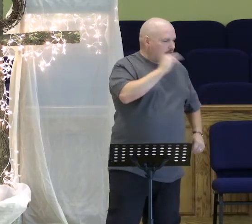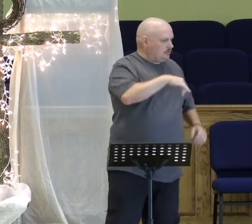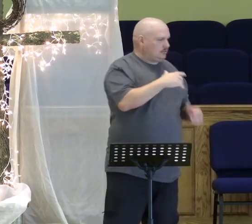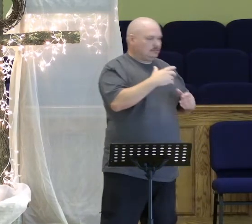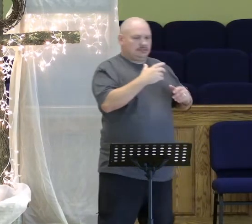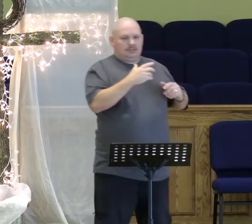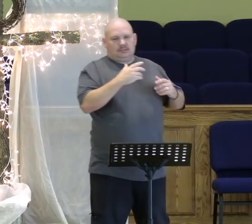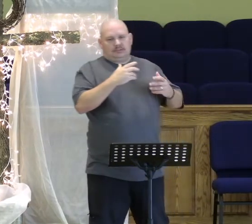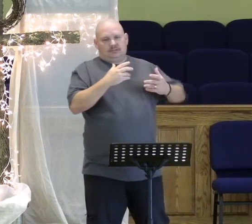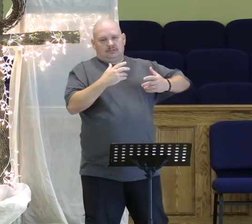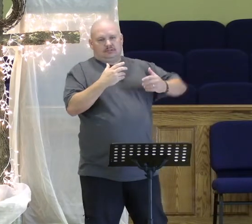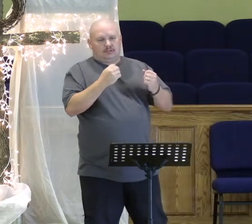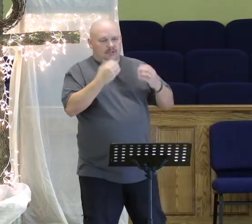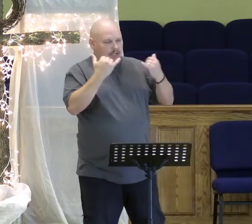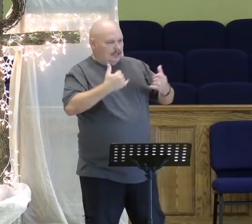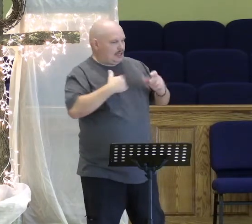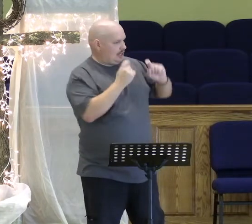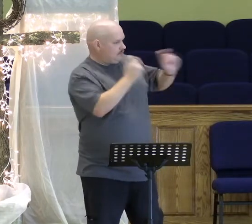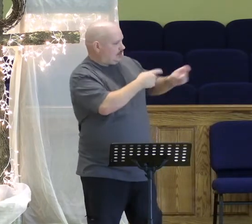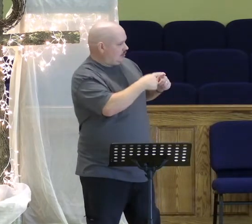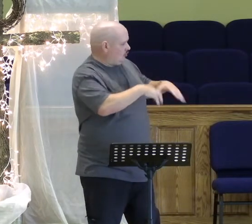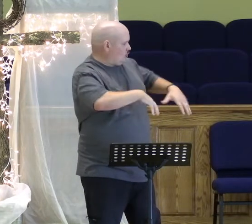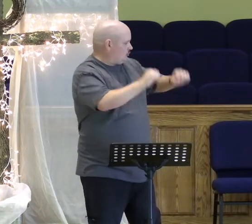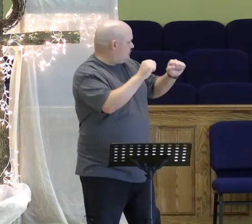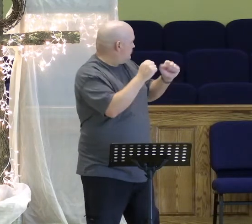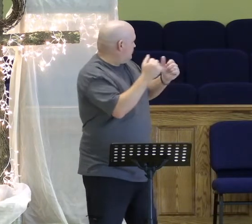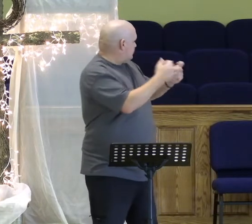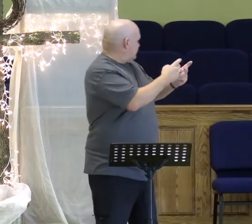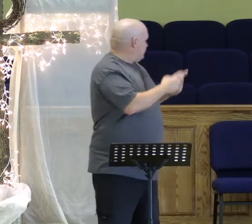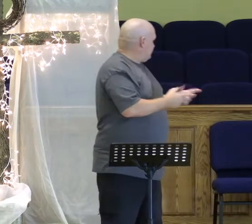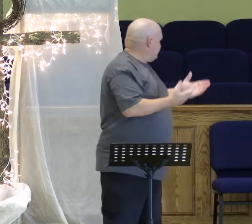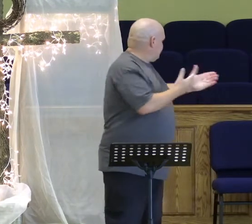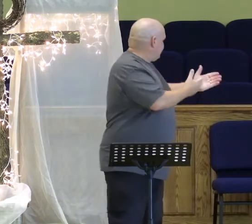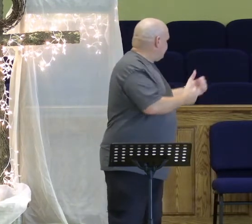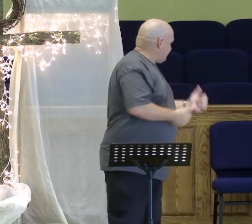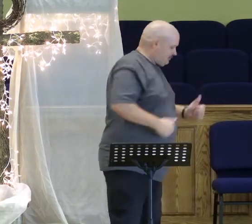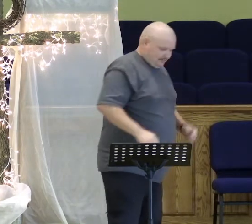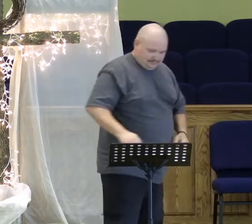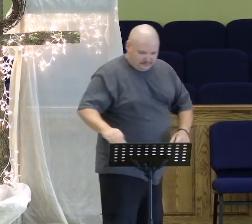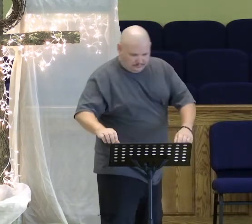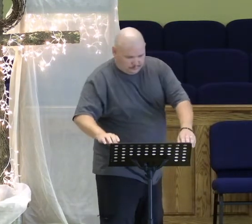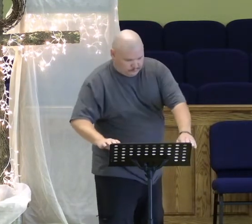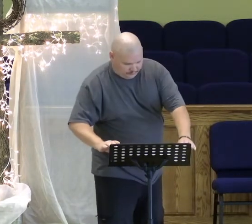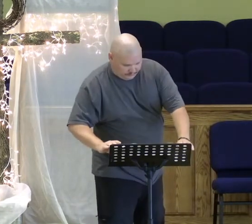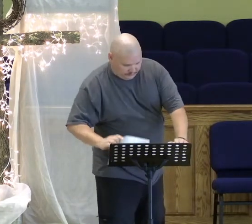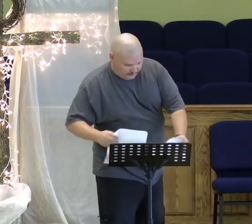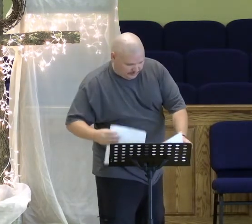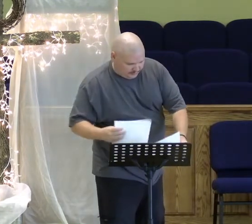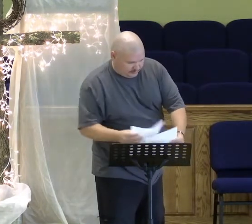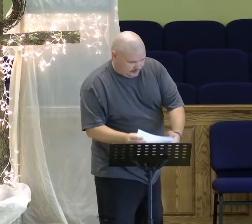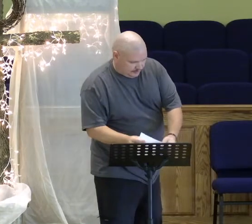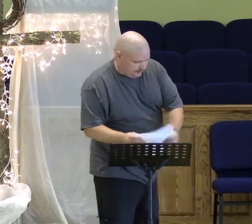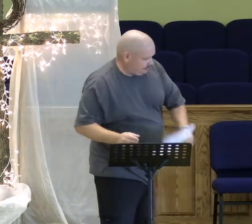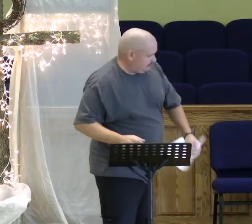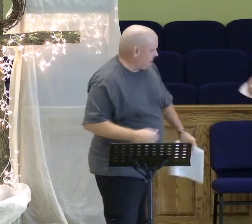here, and I'm thankful that he travels and has that ministry. So now we're going to let him come and speak.